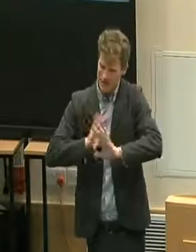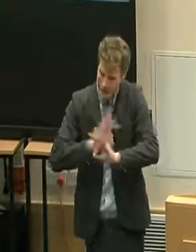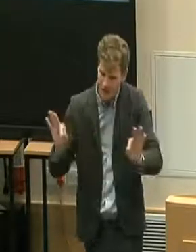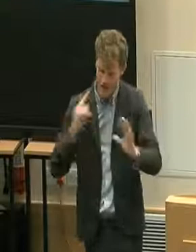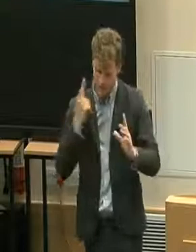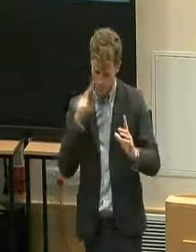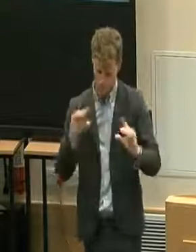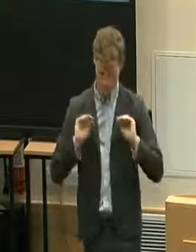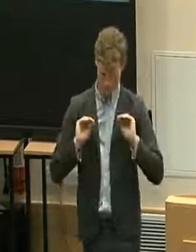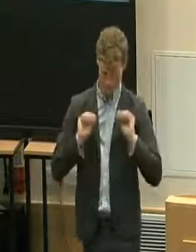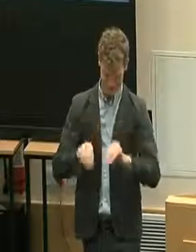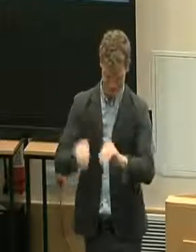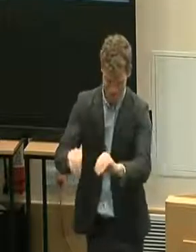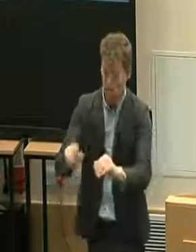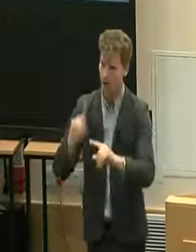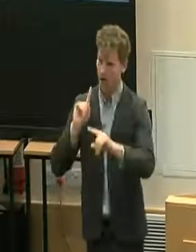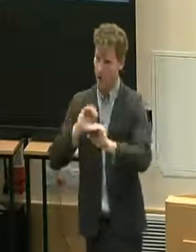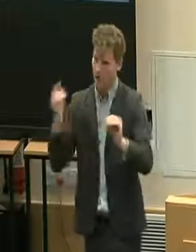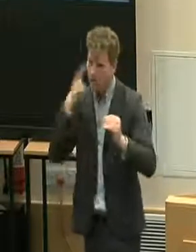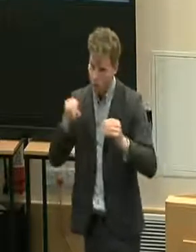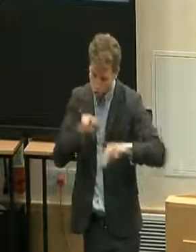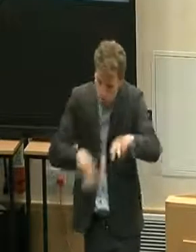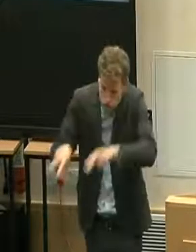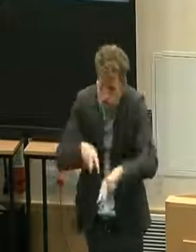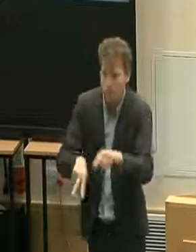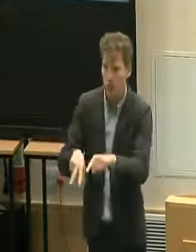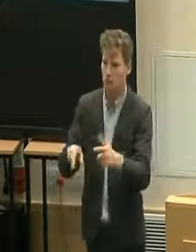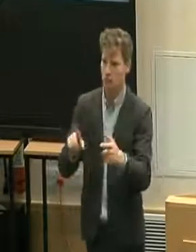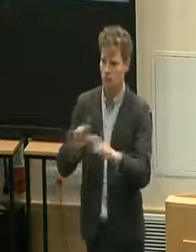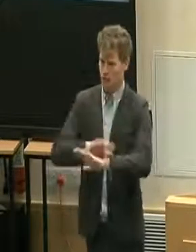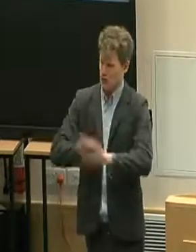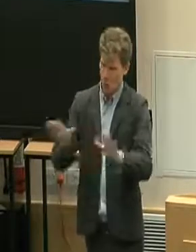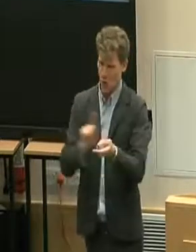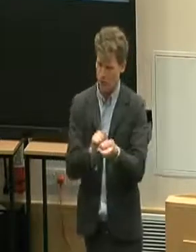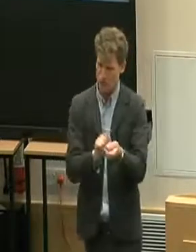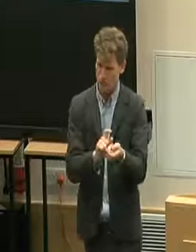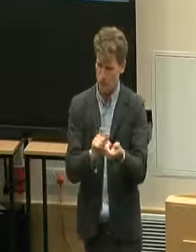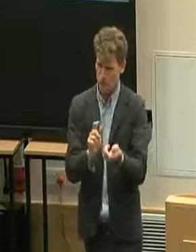outcomes, you have no transformation at all.